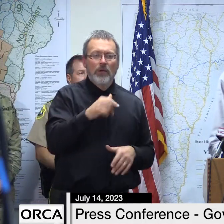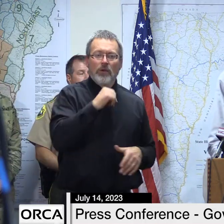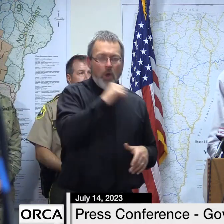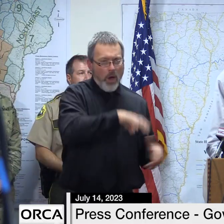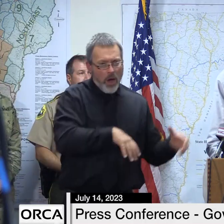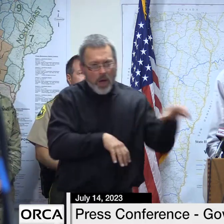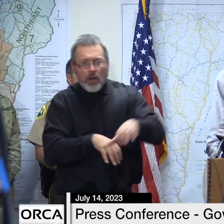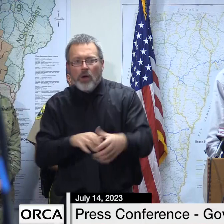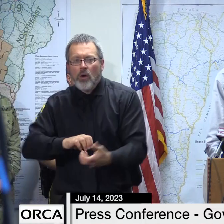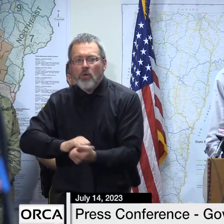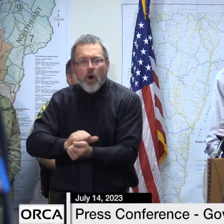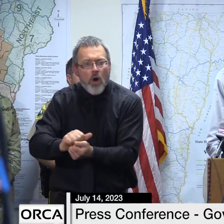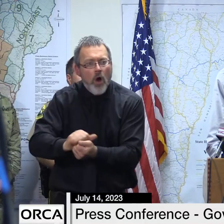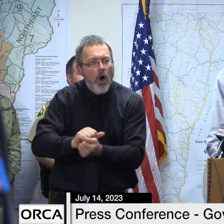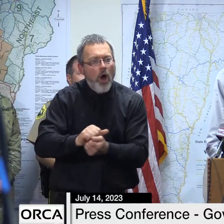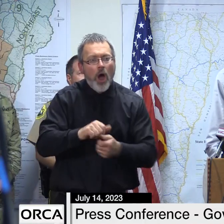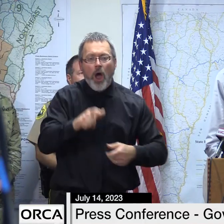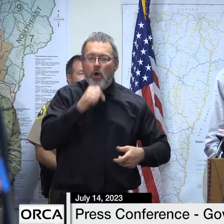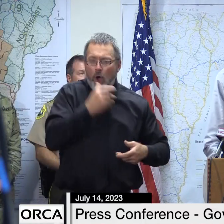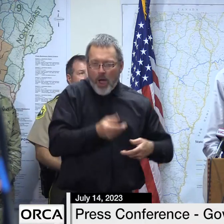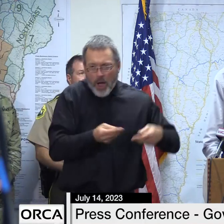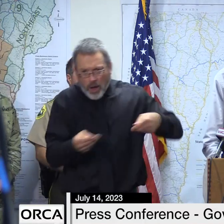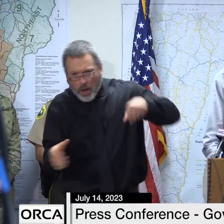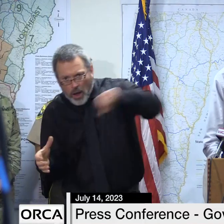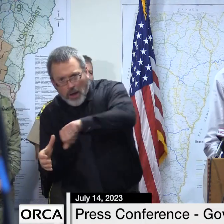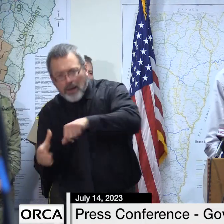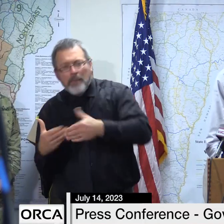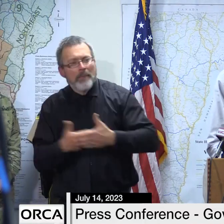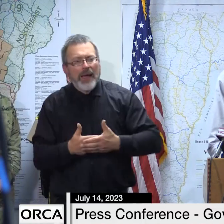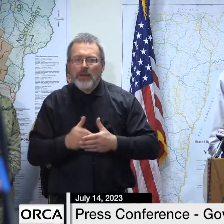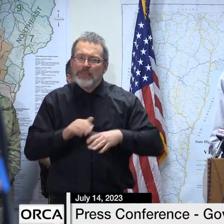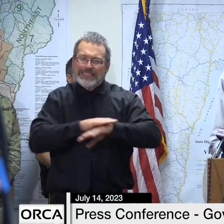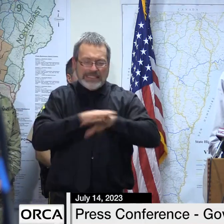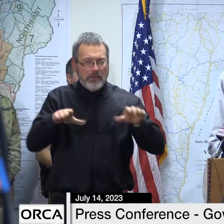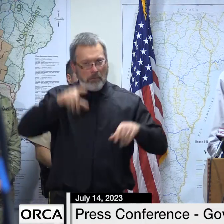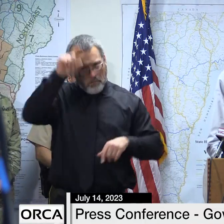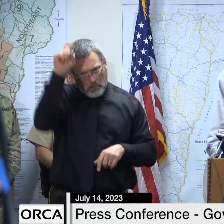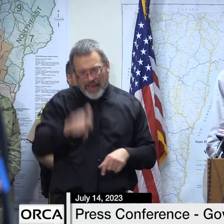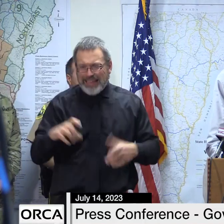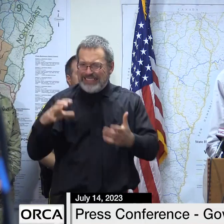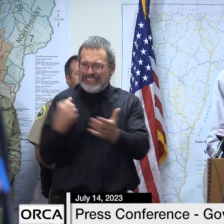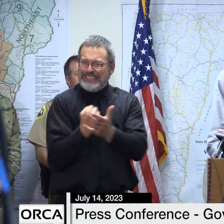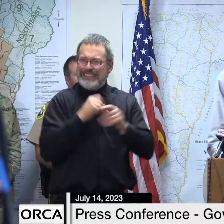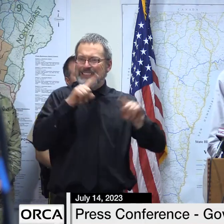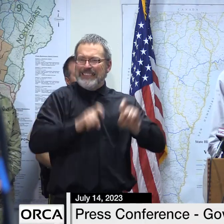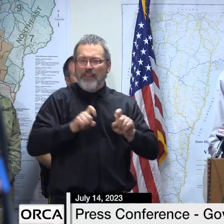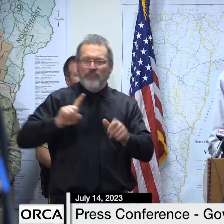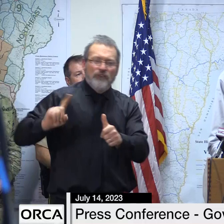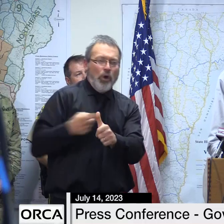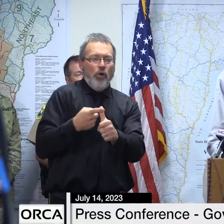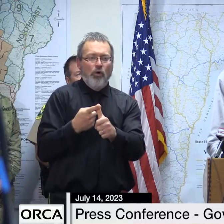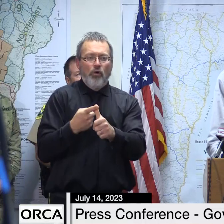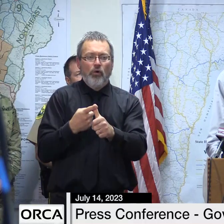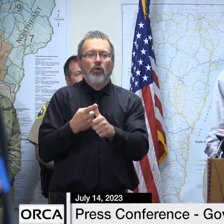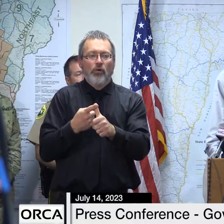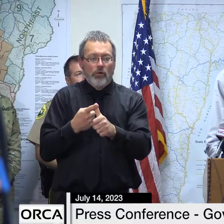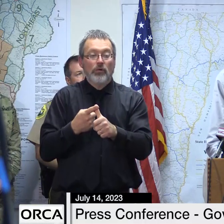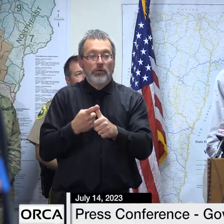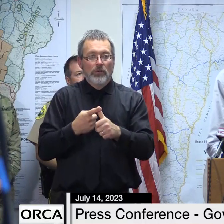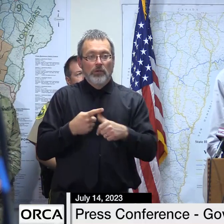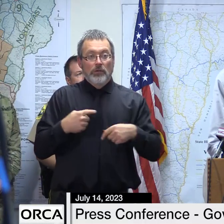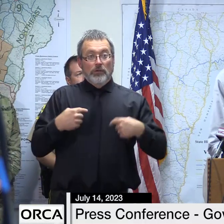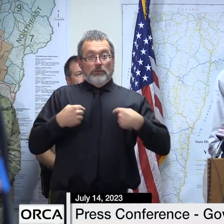you can have it tested. The health department is offering free test kits for anyone impacted by the